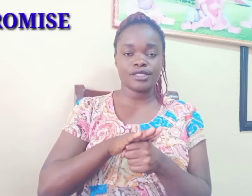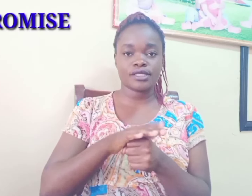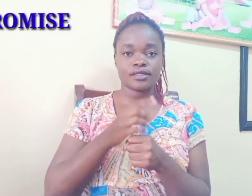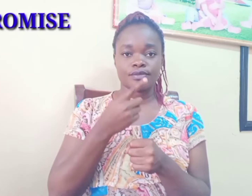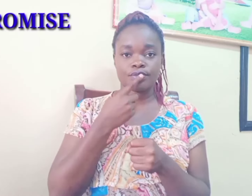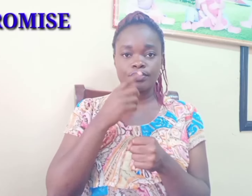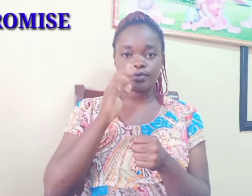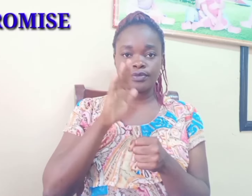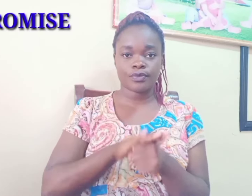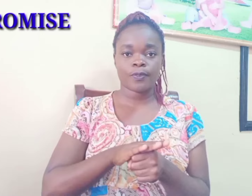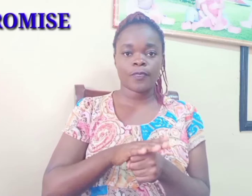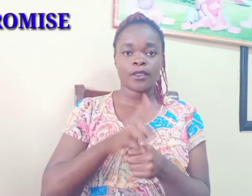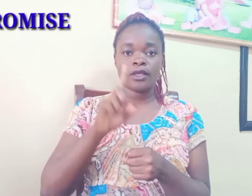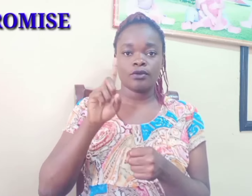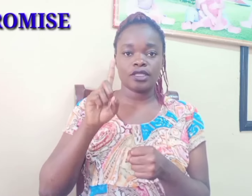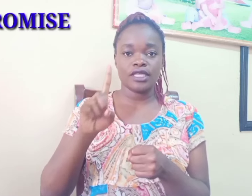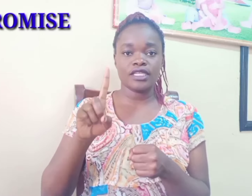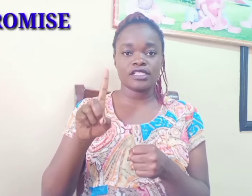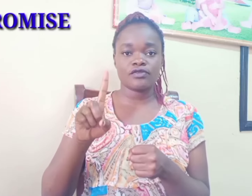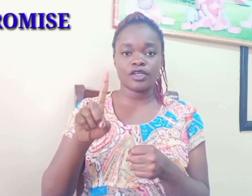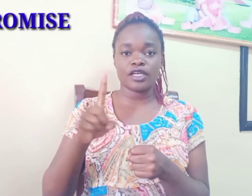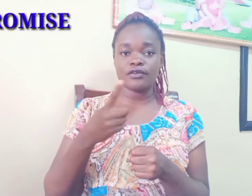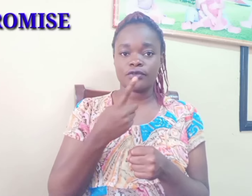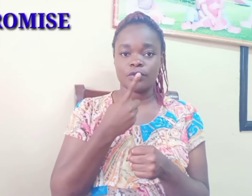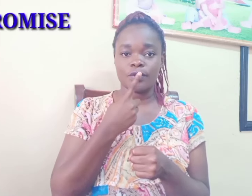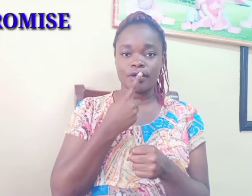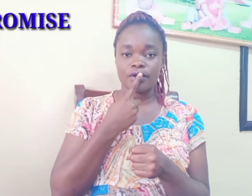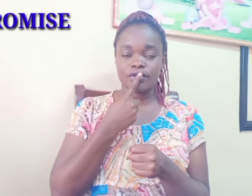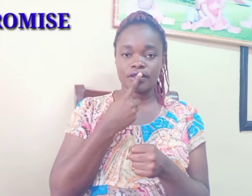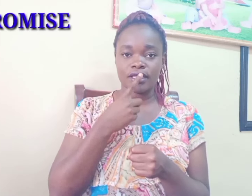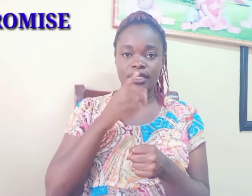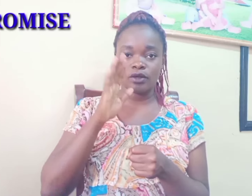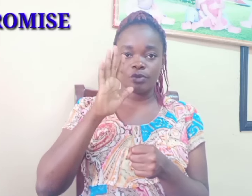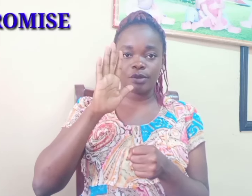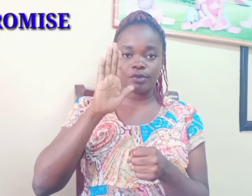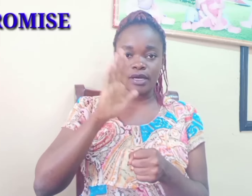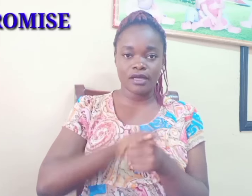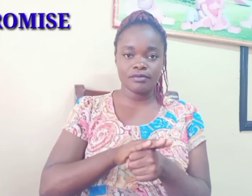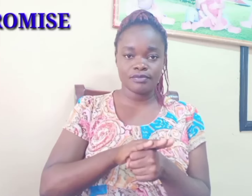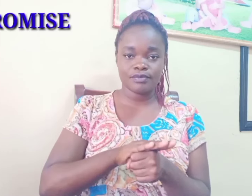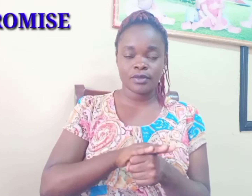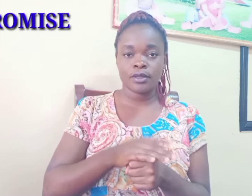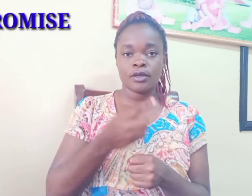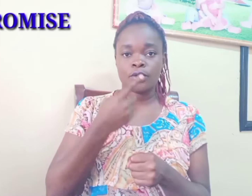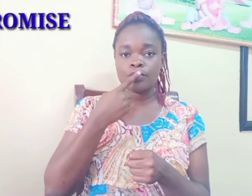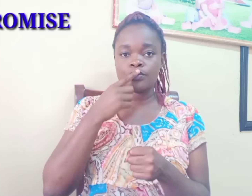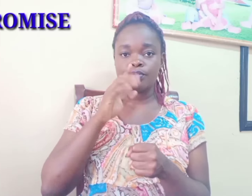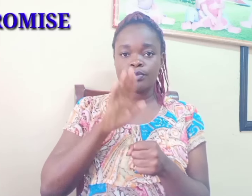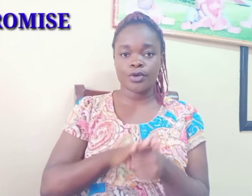Promise. With the index finger from your mouth, then open palm.